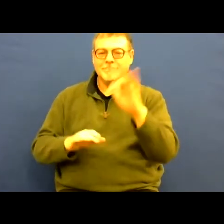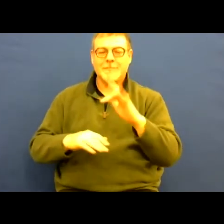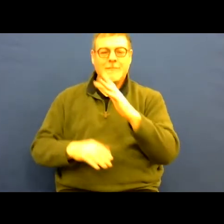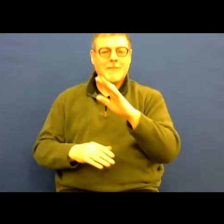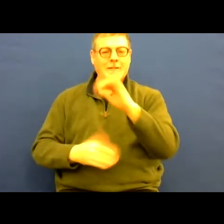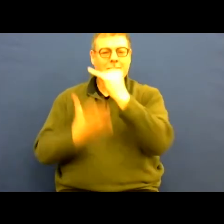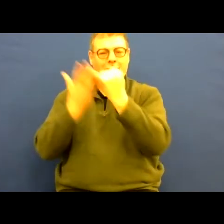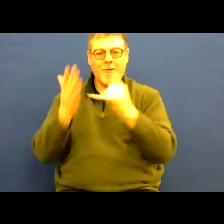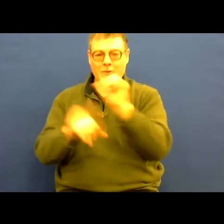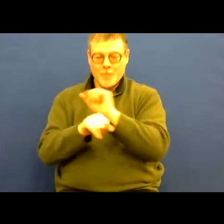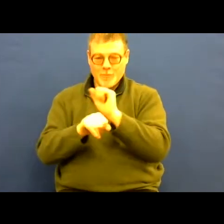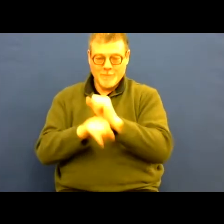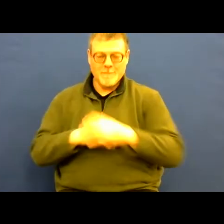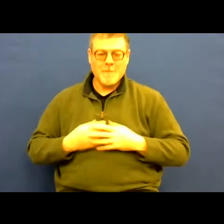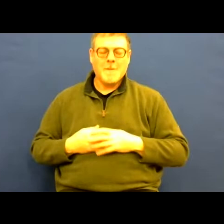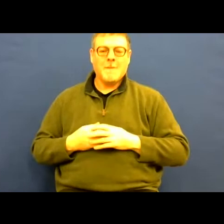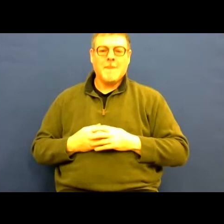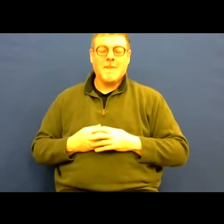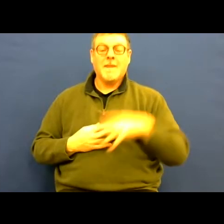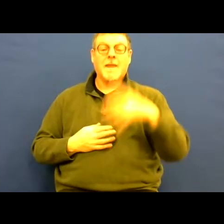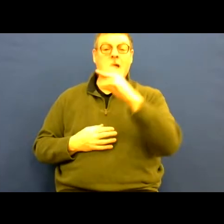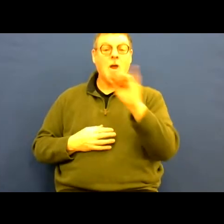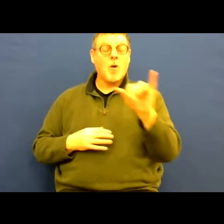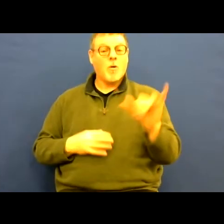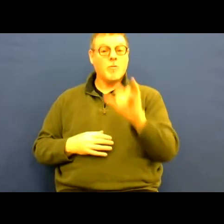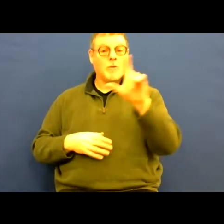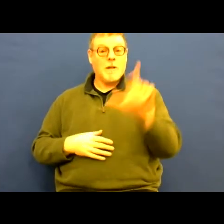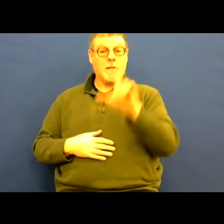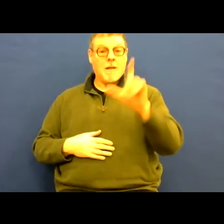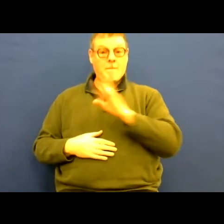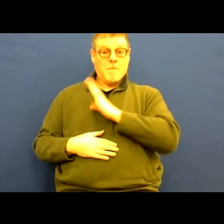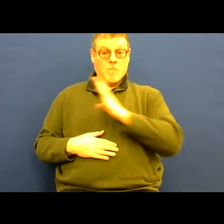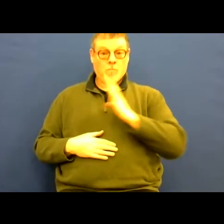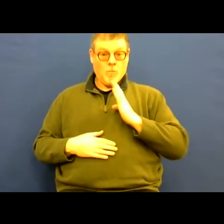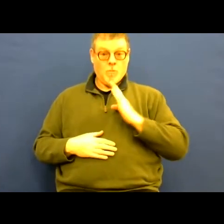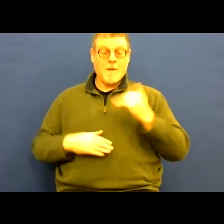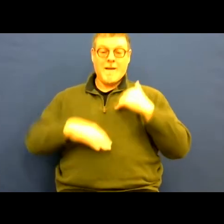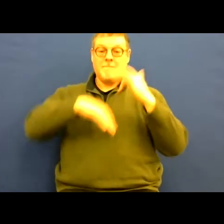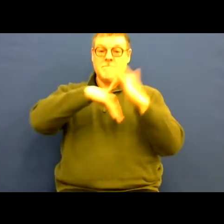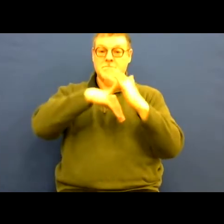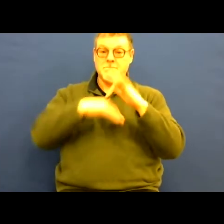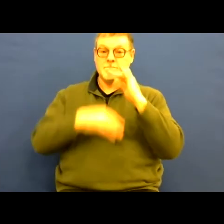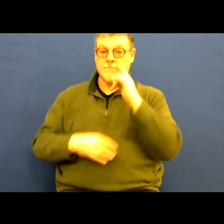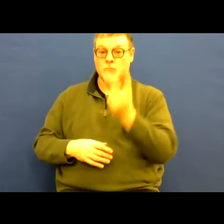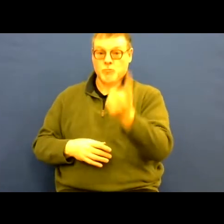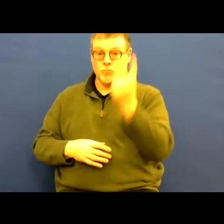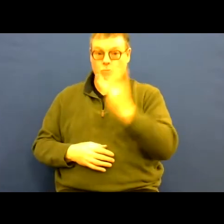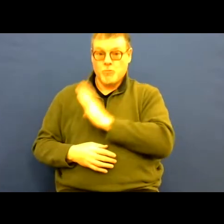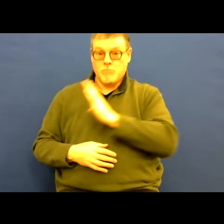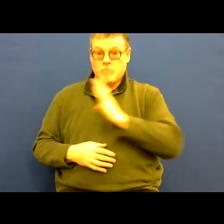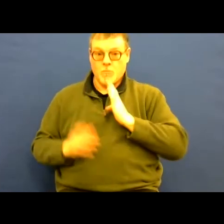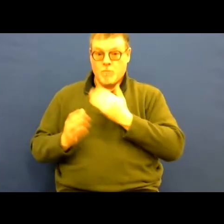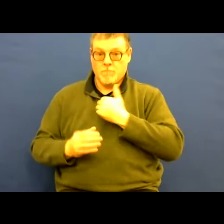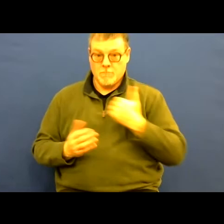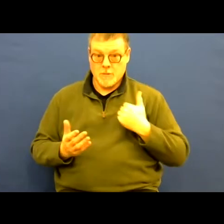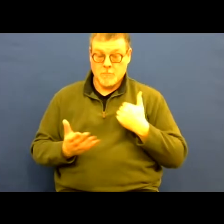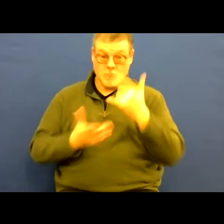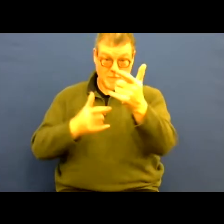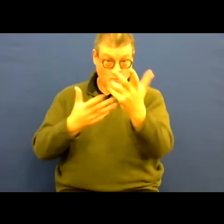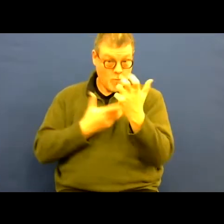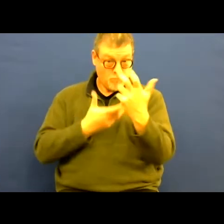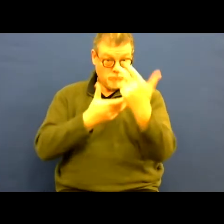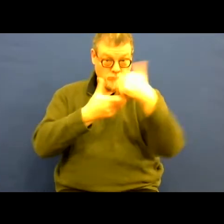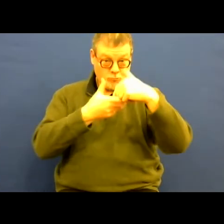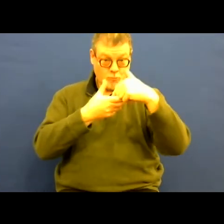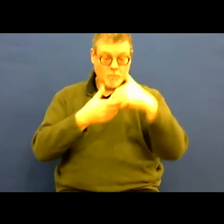artwork. Also, the library board has openings for 2 board members. So if you would like to serve on the library